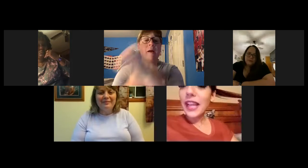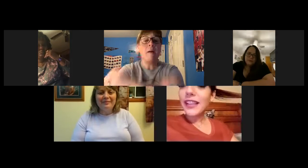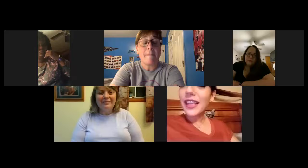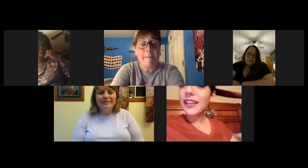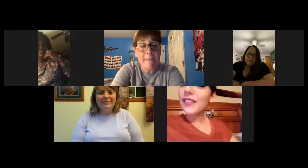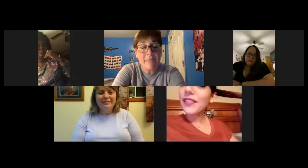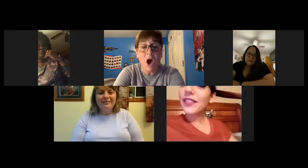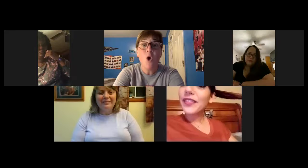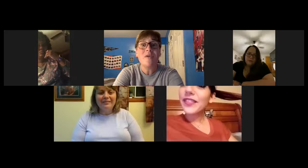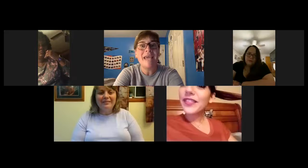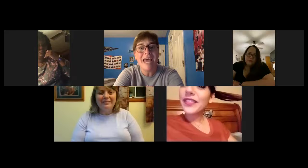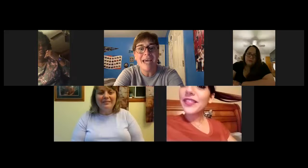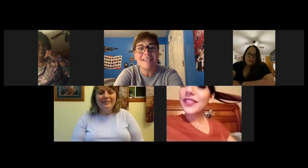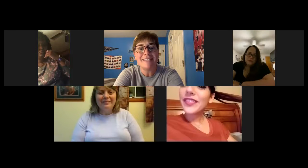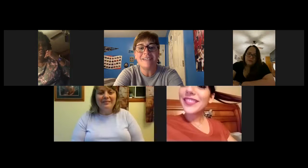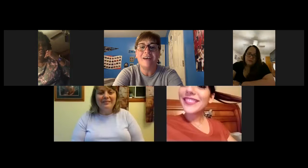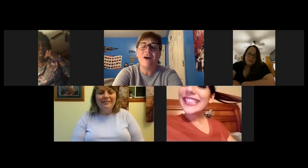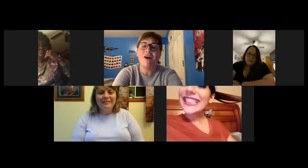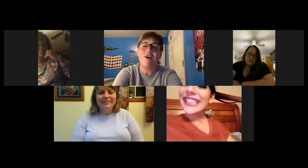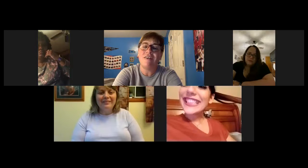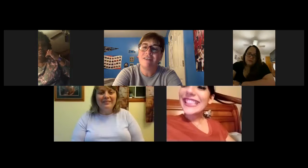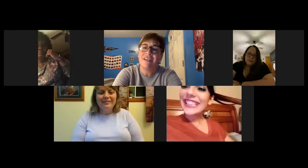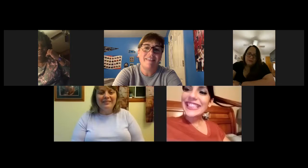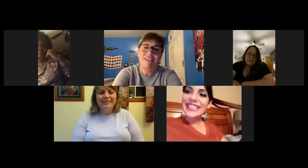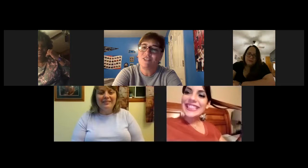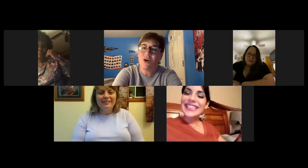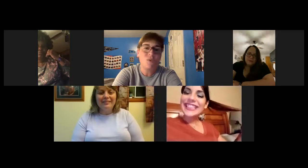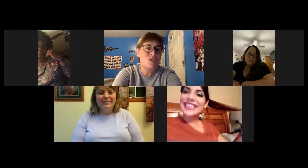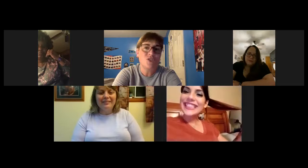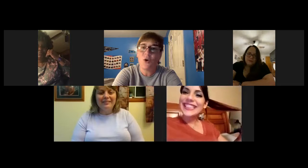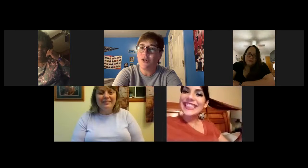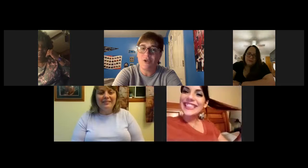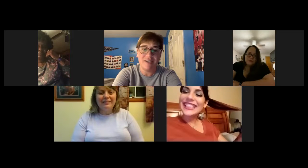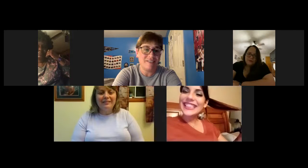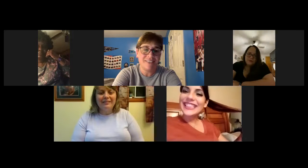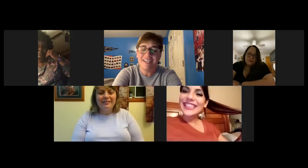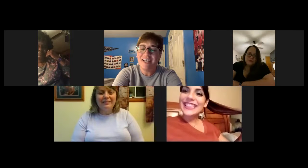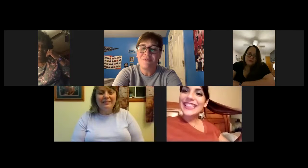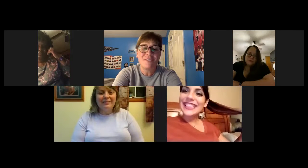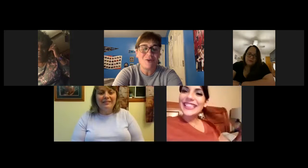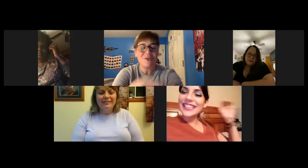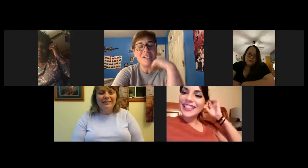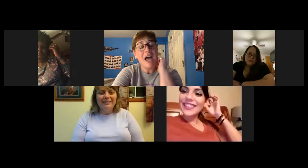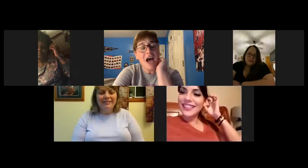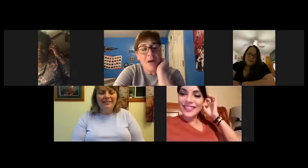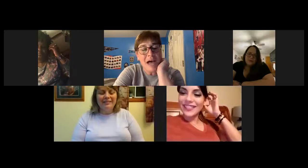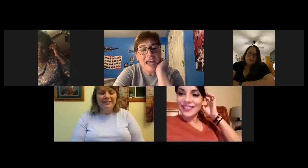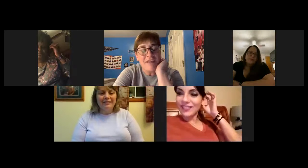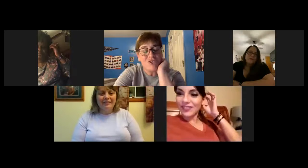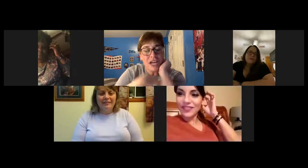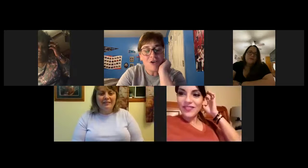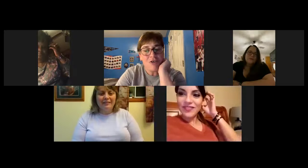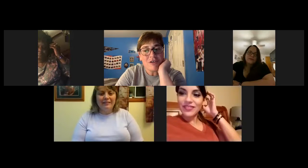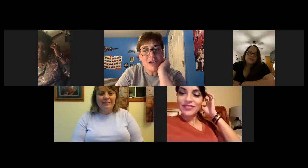The Blessing. Oh, yes. Oh, that song was so good. It was so good. I